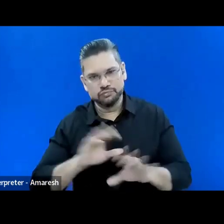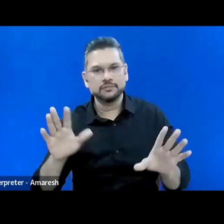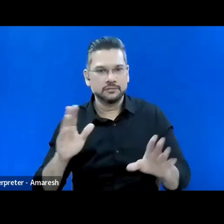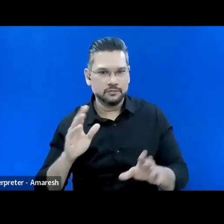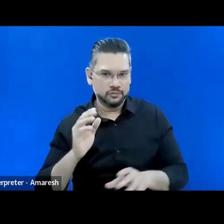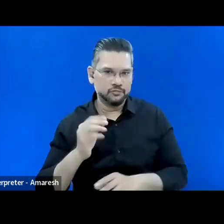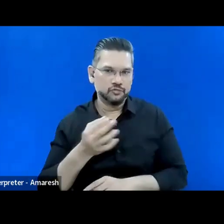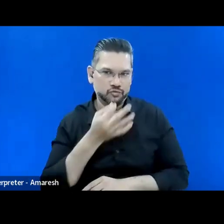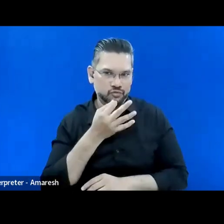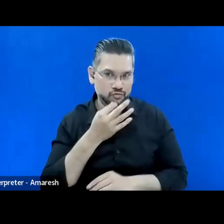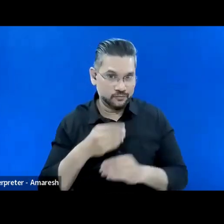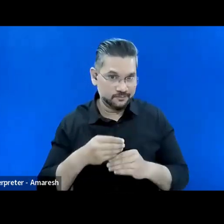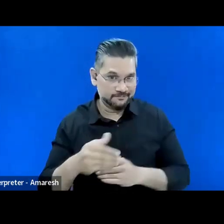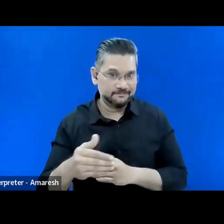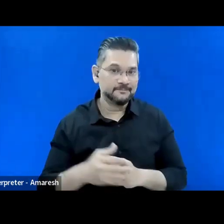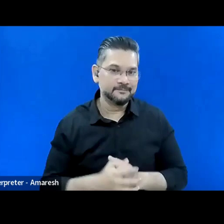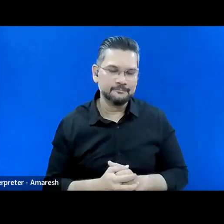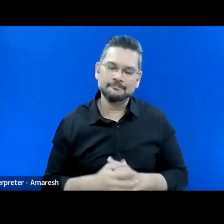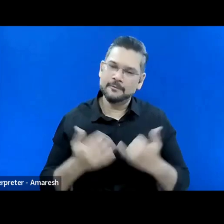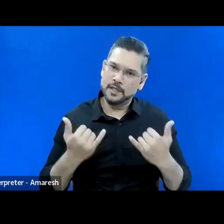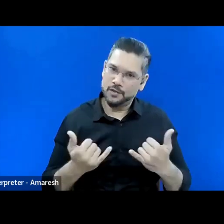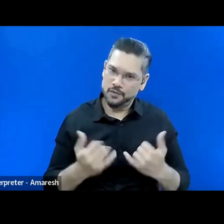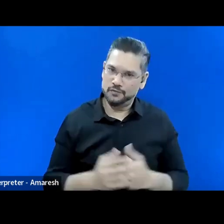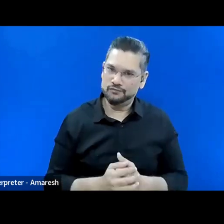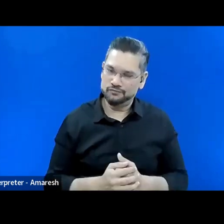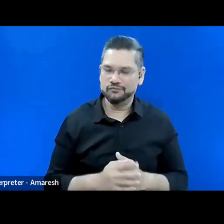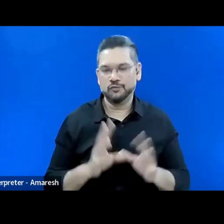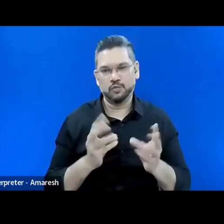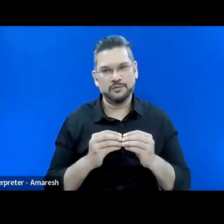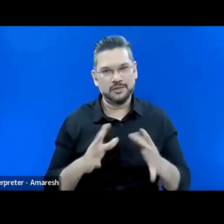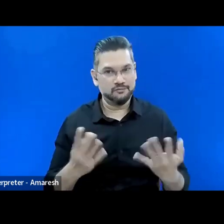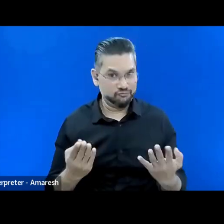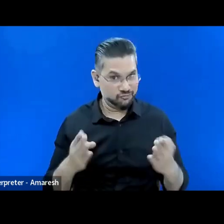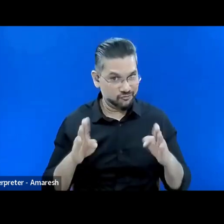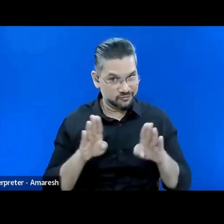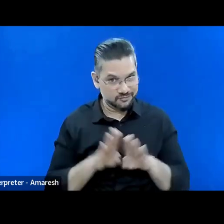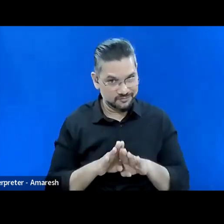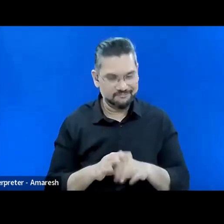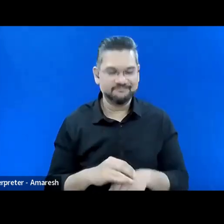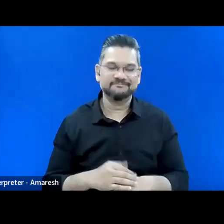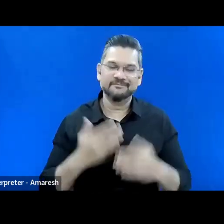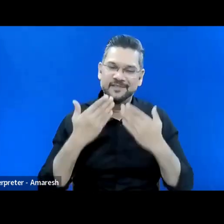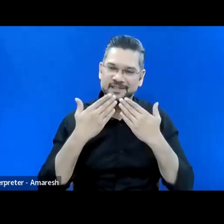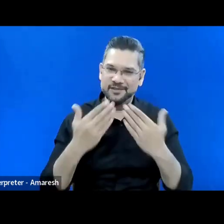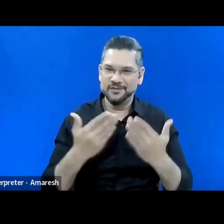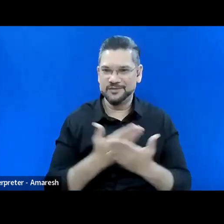this, I will close the webinar here. And